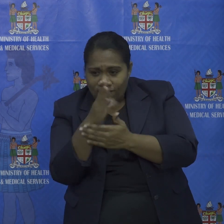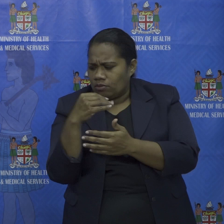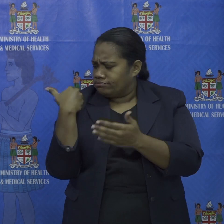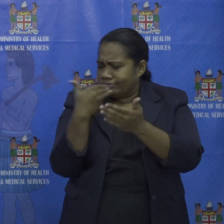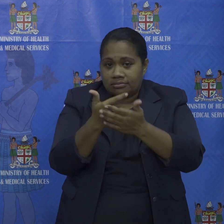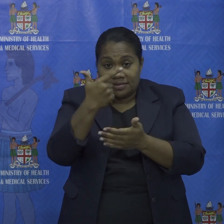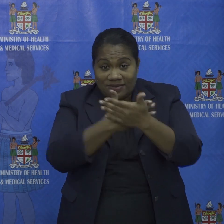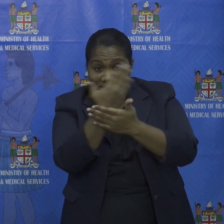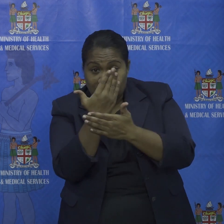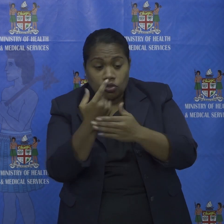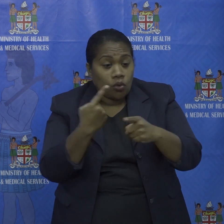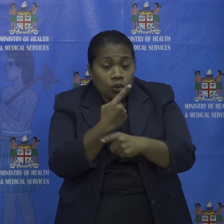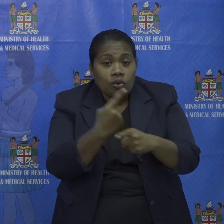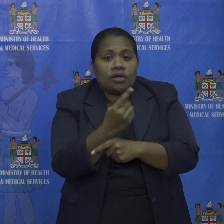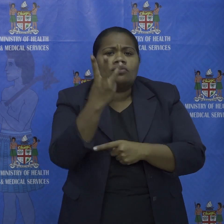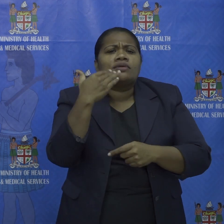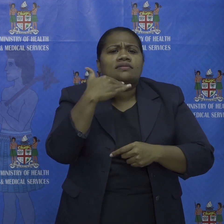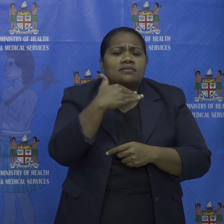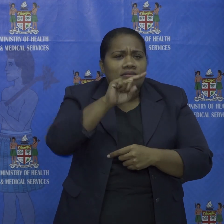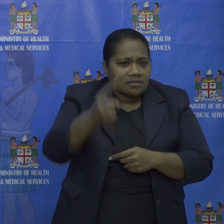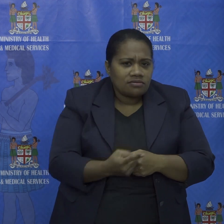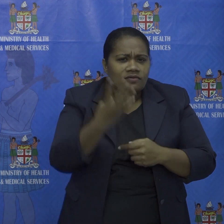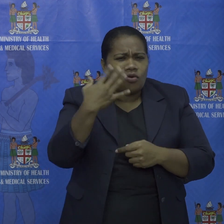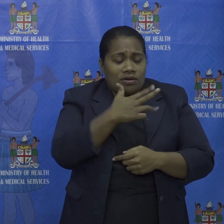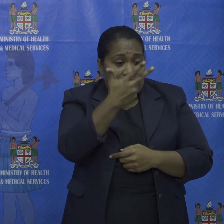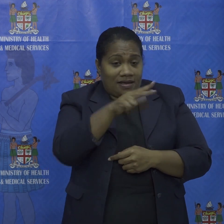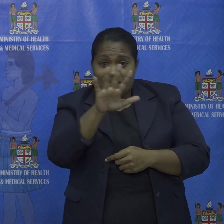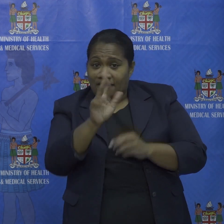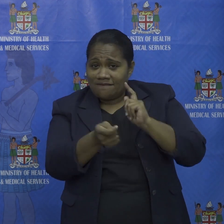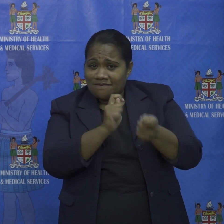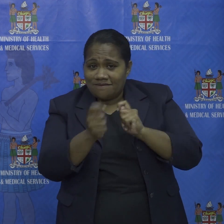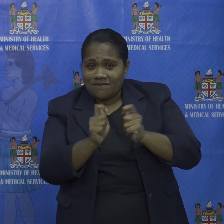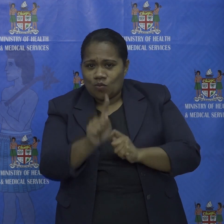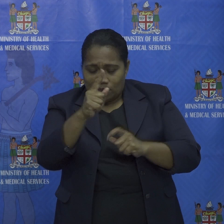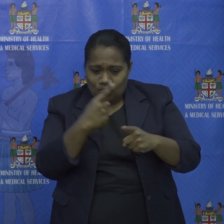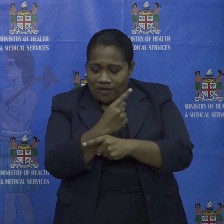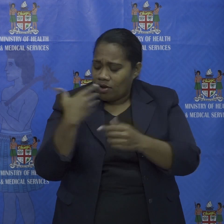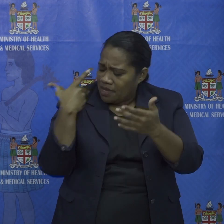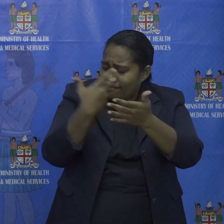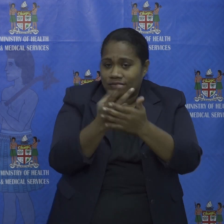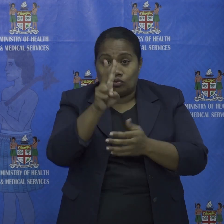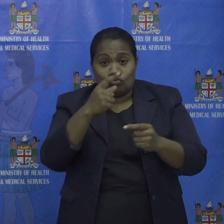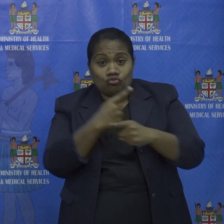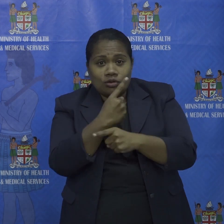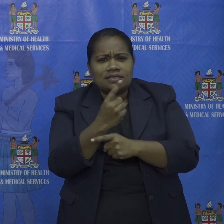and a weekly average of 3,485 tests per week over the last 2 weeks, with a record